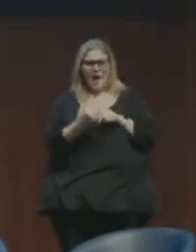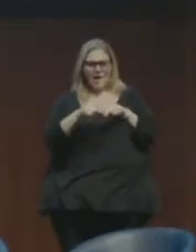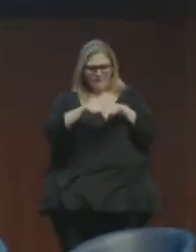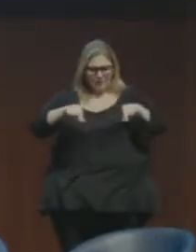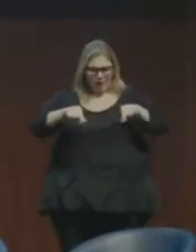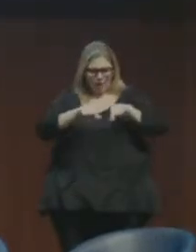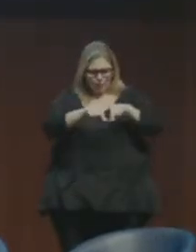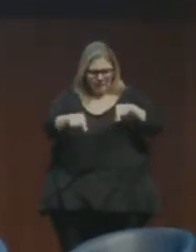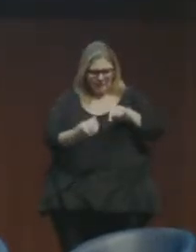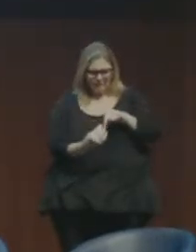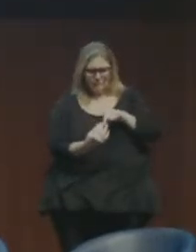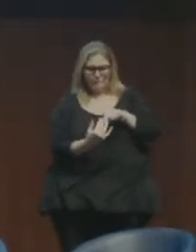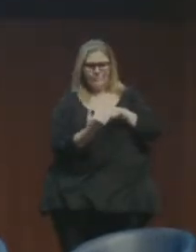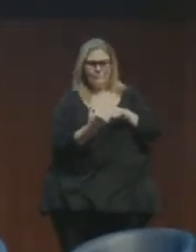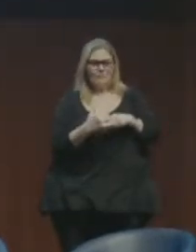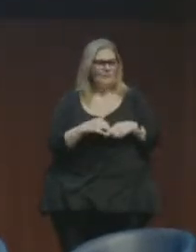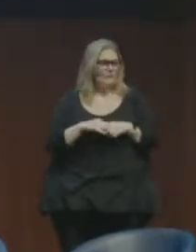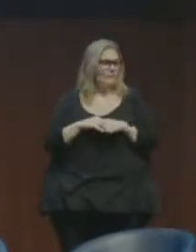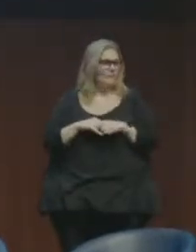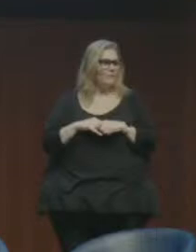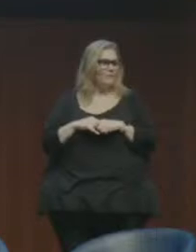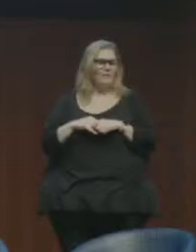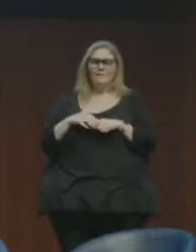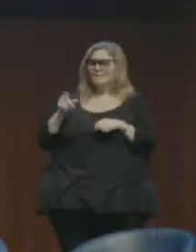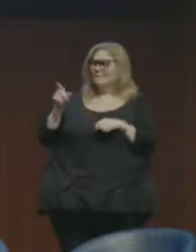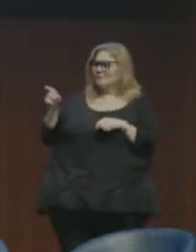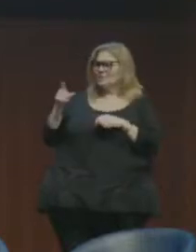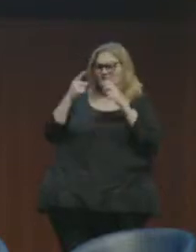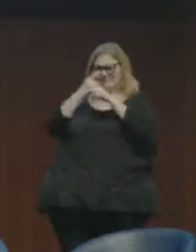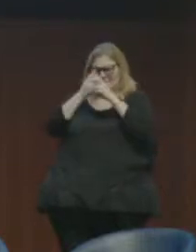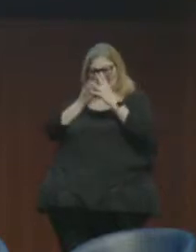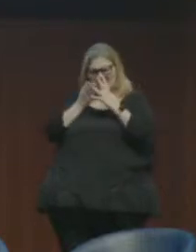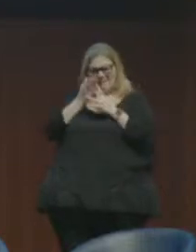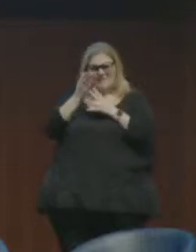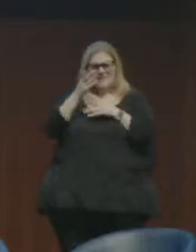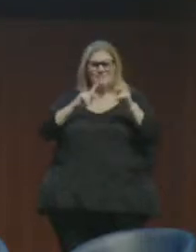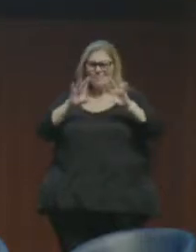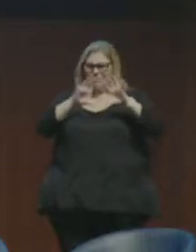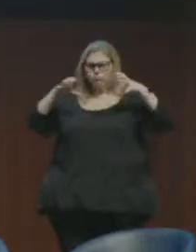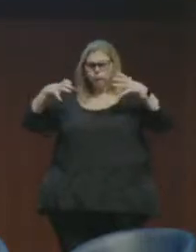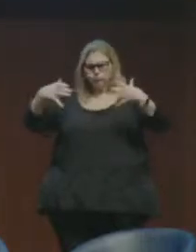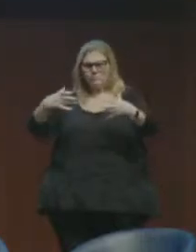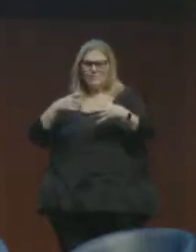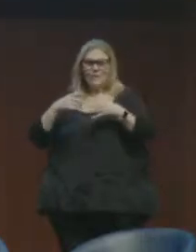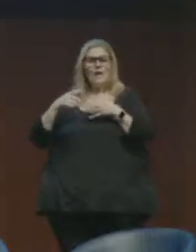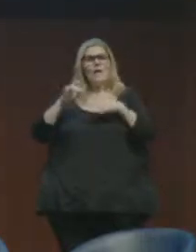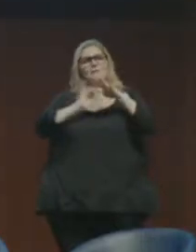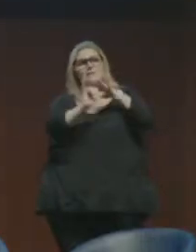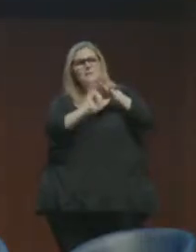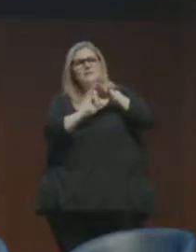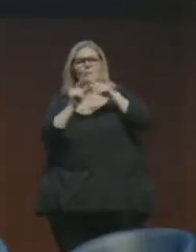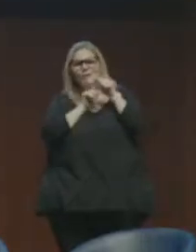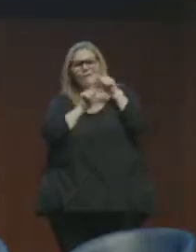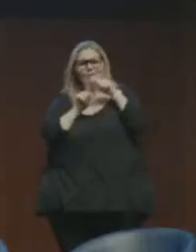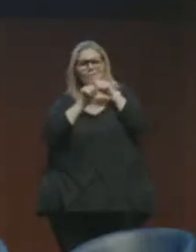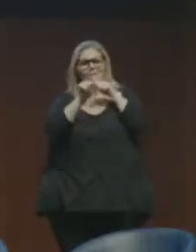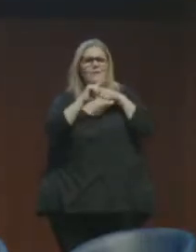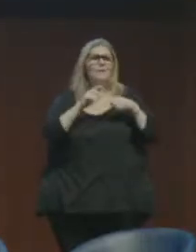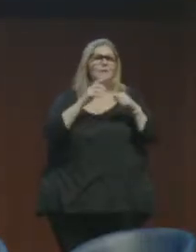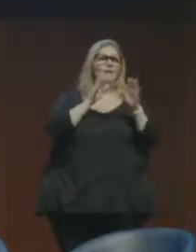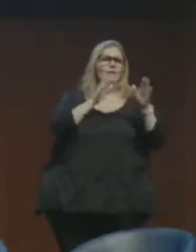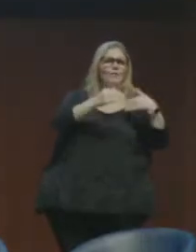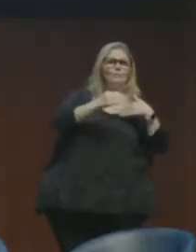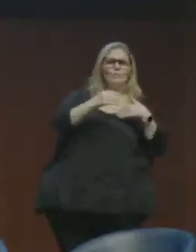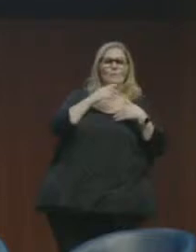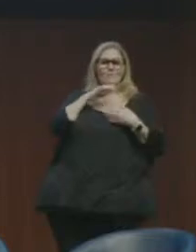in concrete. She navigates folks in mask, subway, madam's room